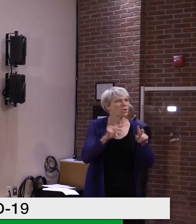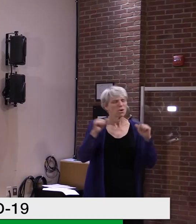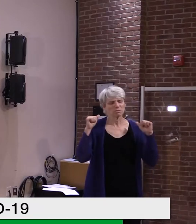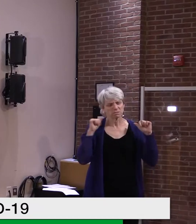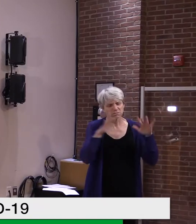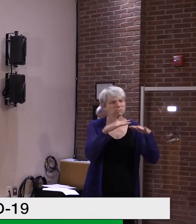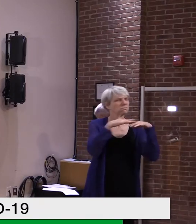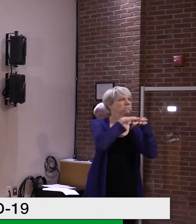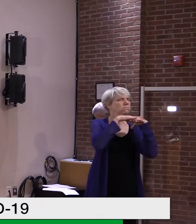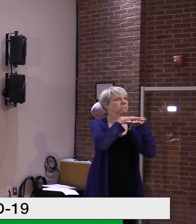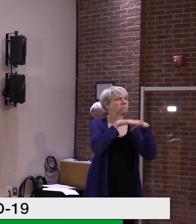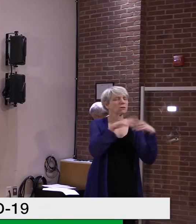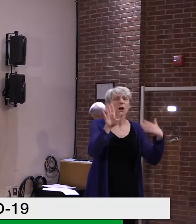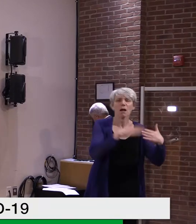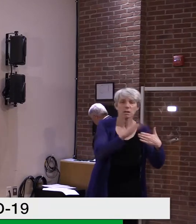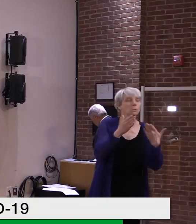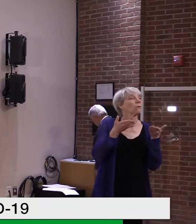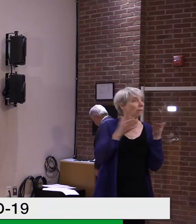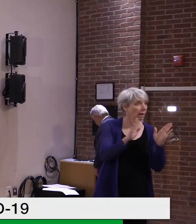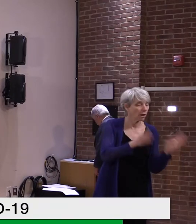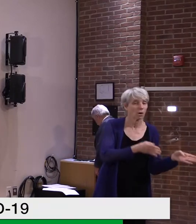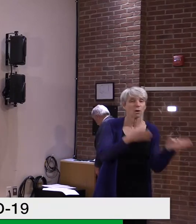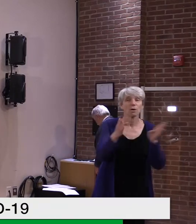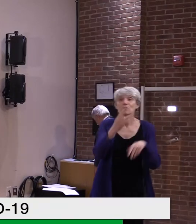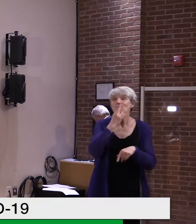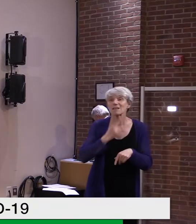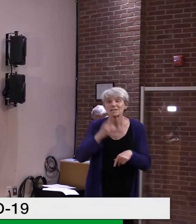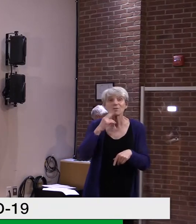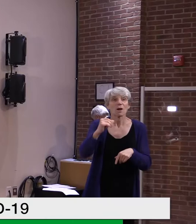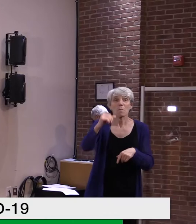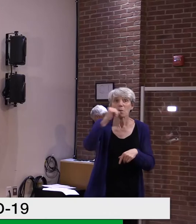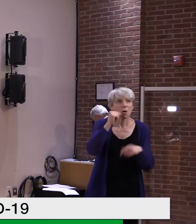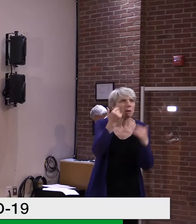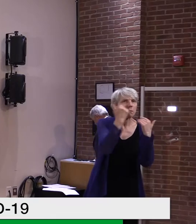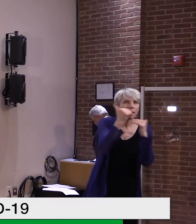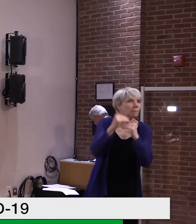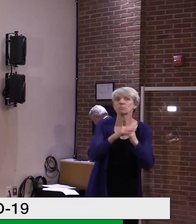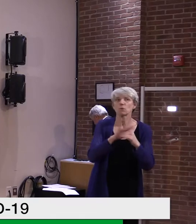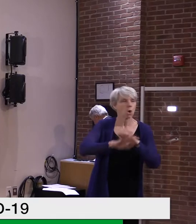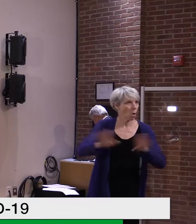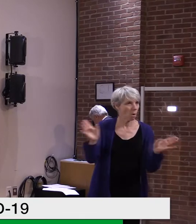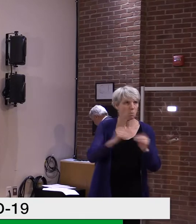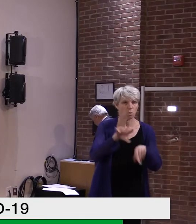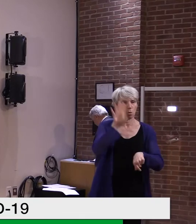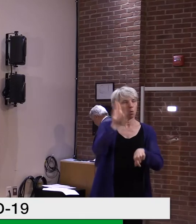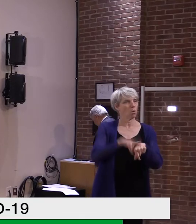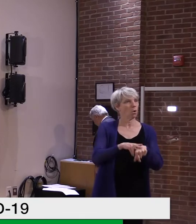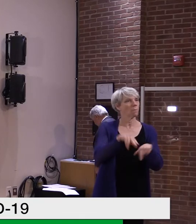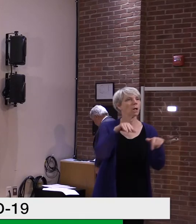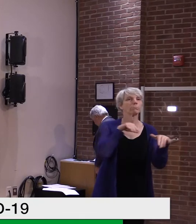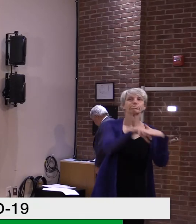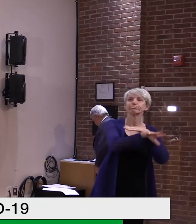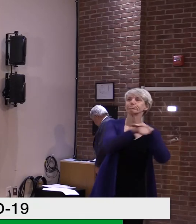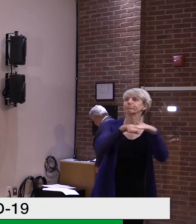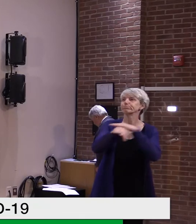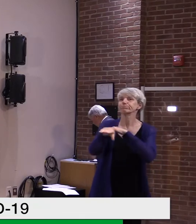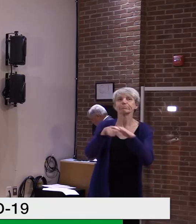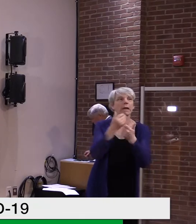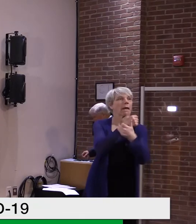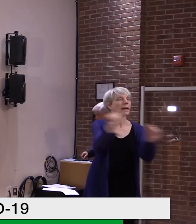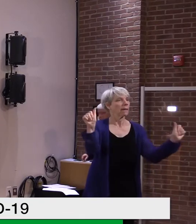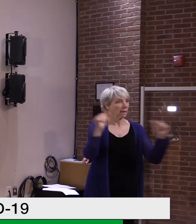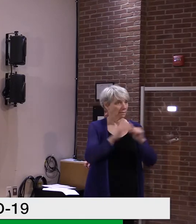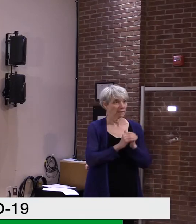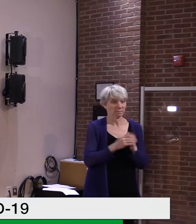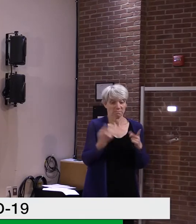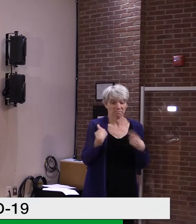choose to, or not choose to eat or drink or anything of that sort. And we very incrementally have been opening